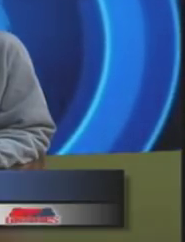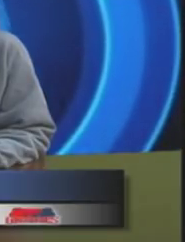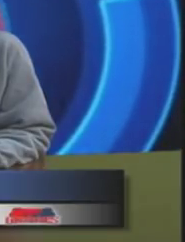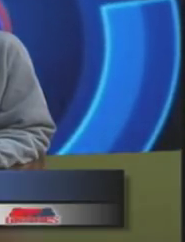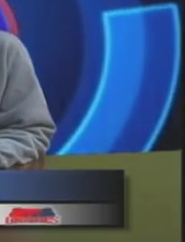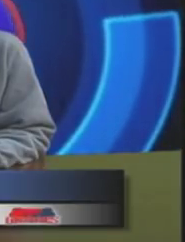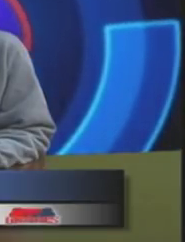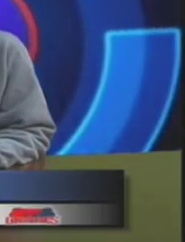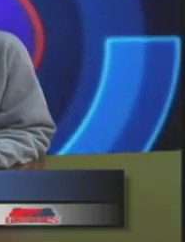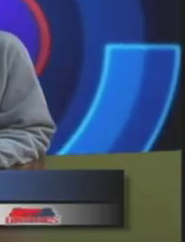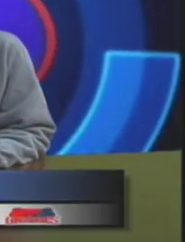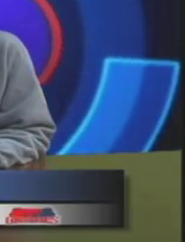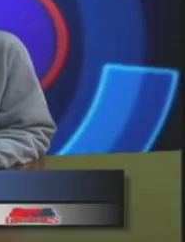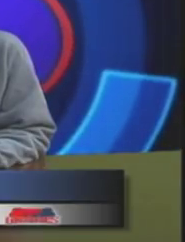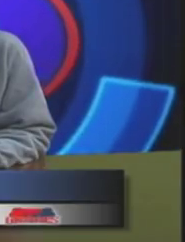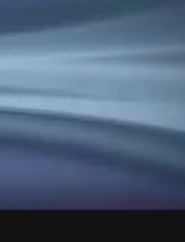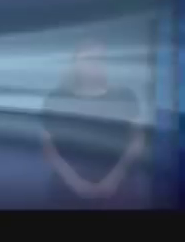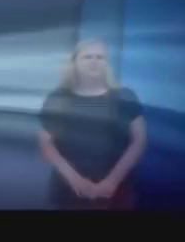Please pause for a moment of silence.